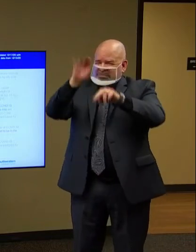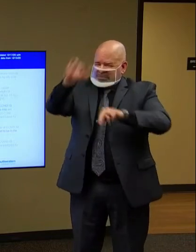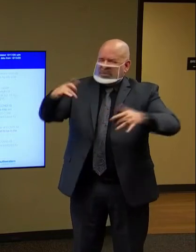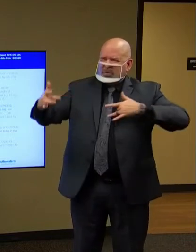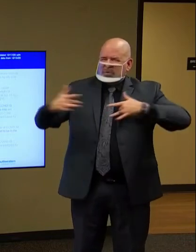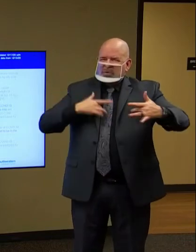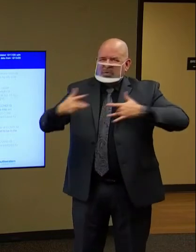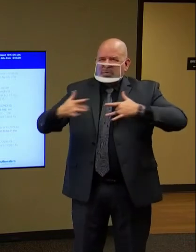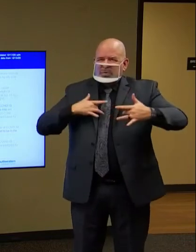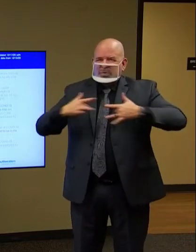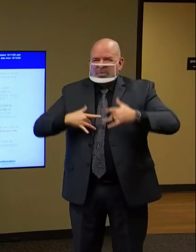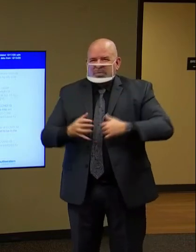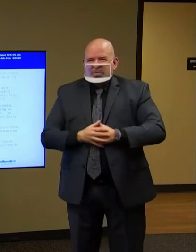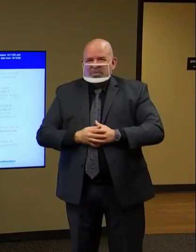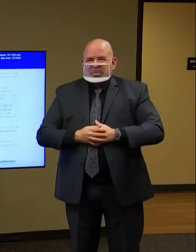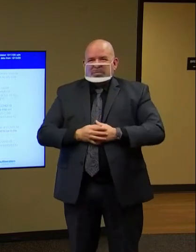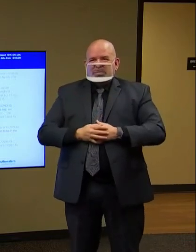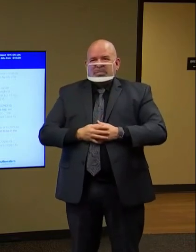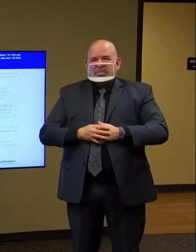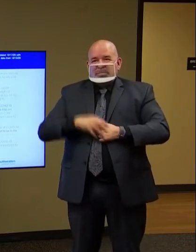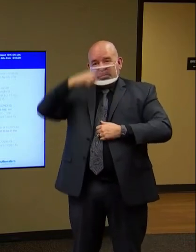our summer highs as well.